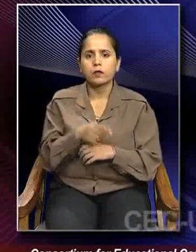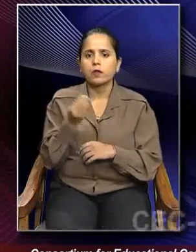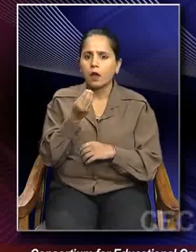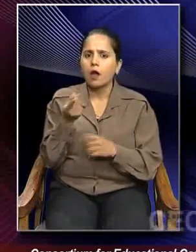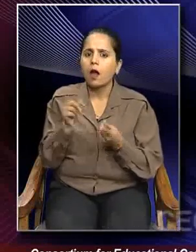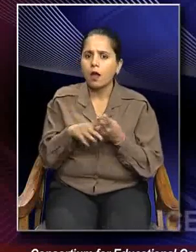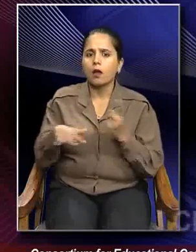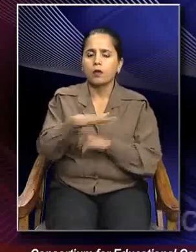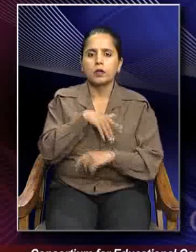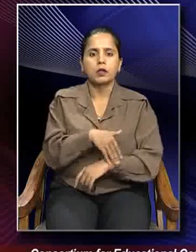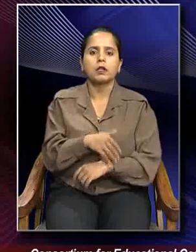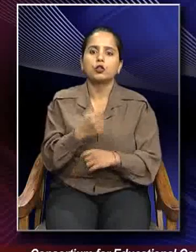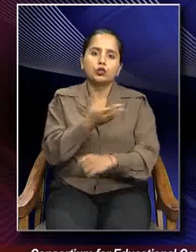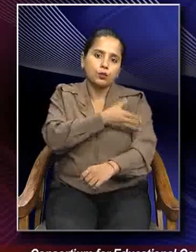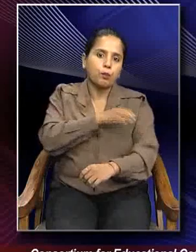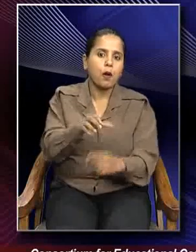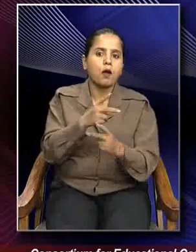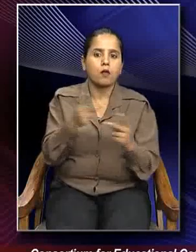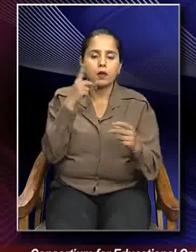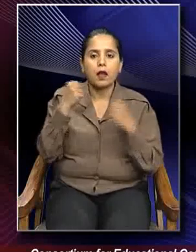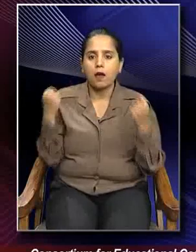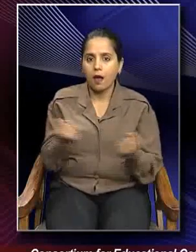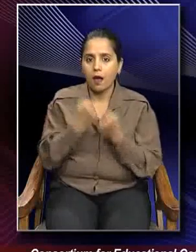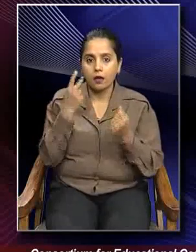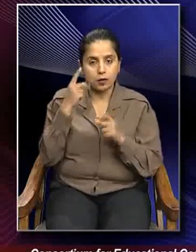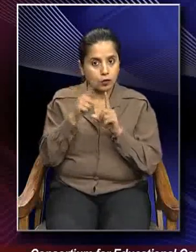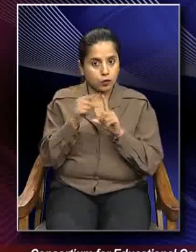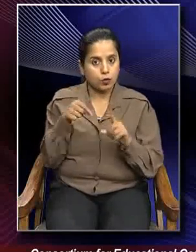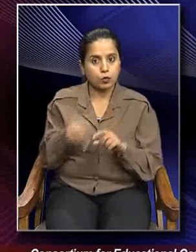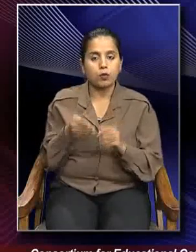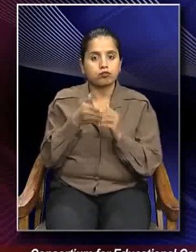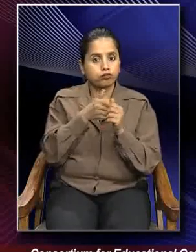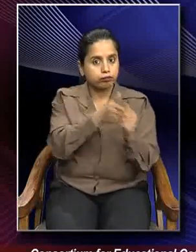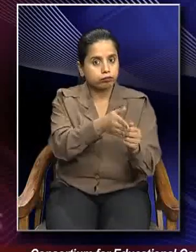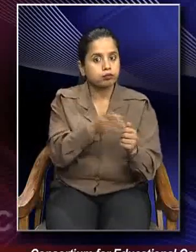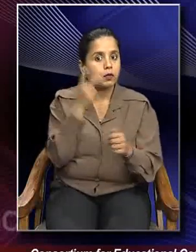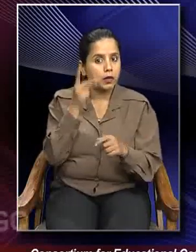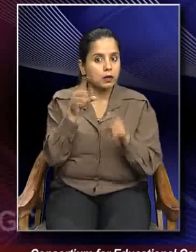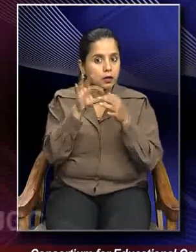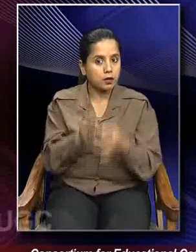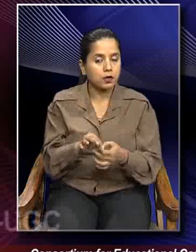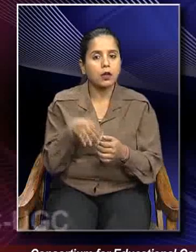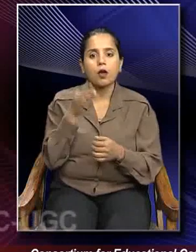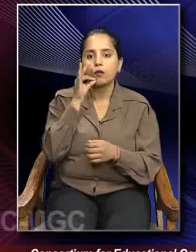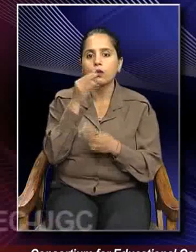potency, the Shakti in the act which leads to this